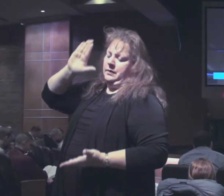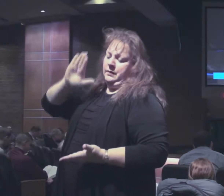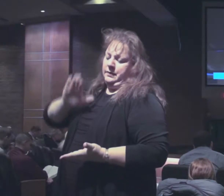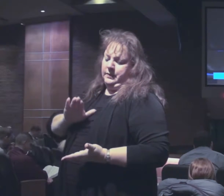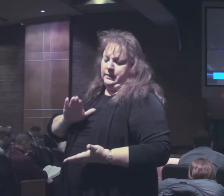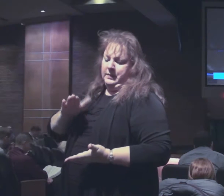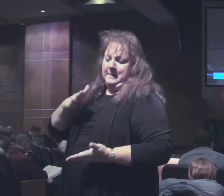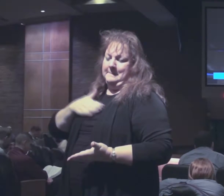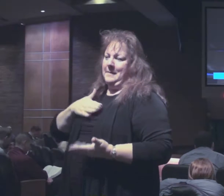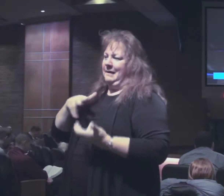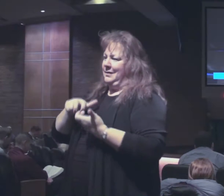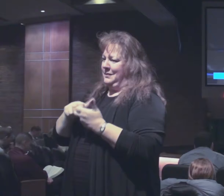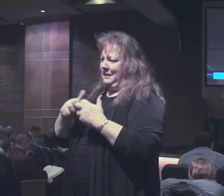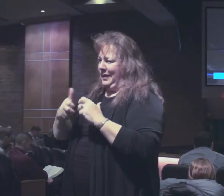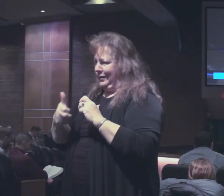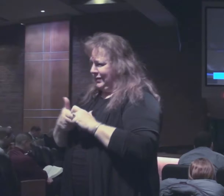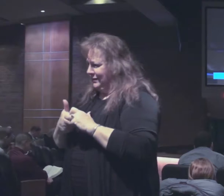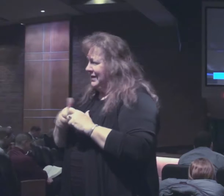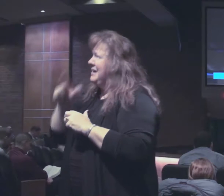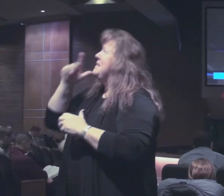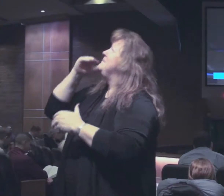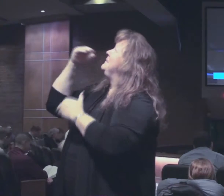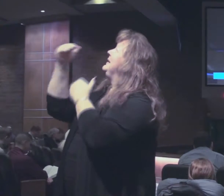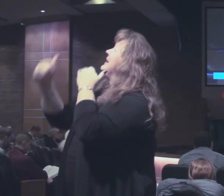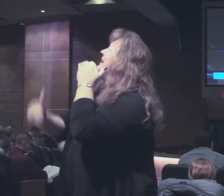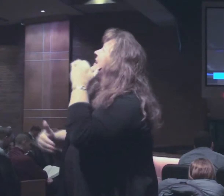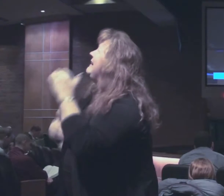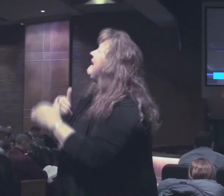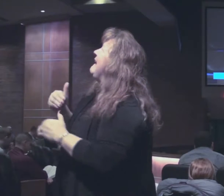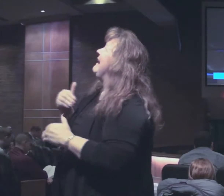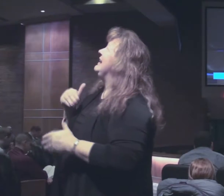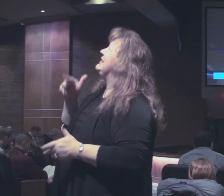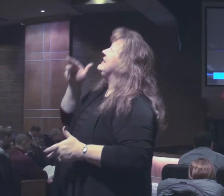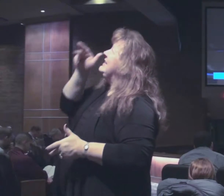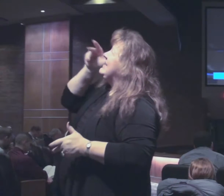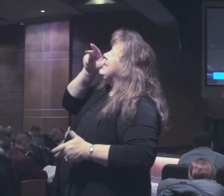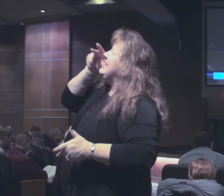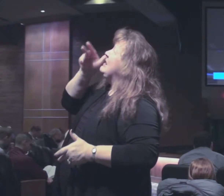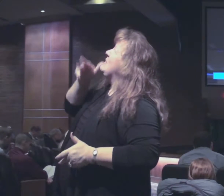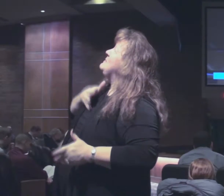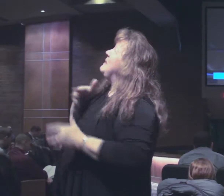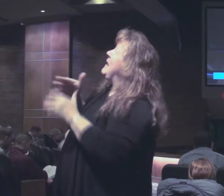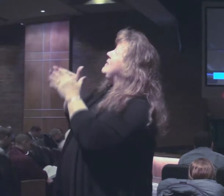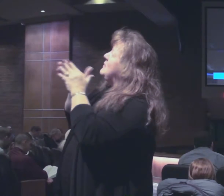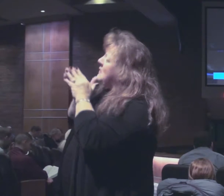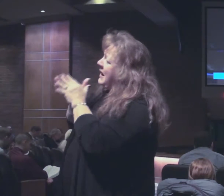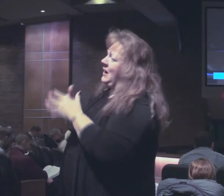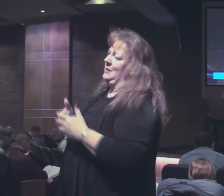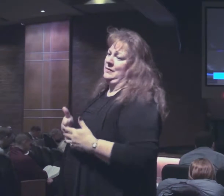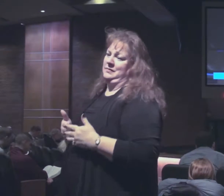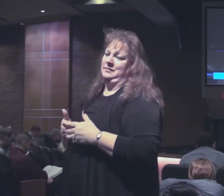my distress. Be gracious to me and hear my prayer.